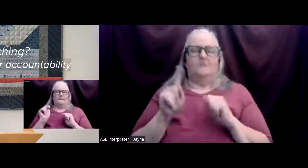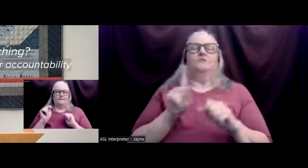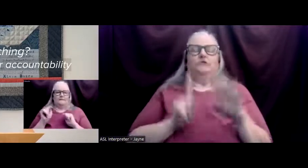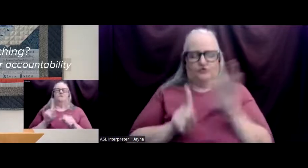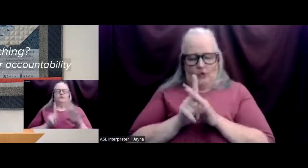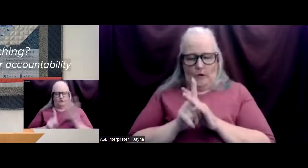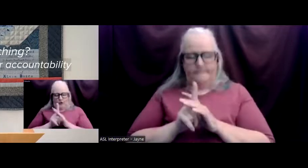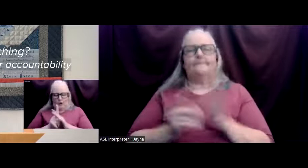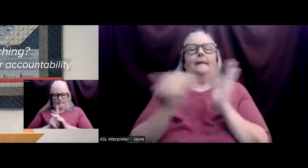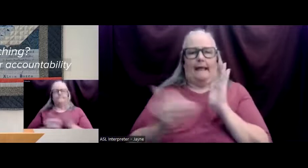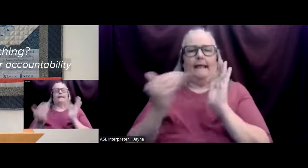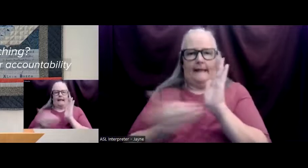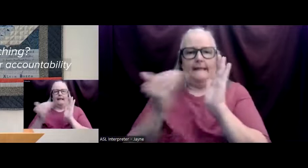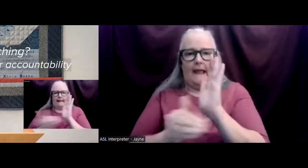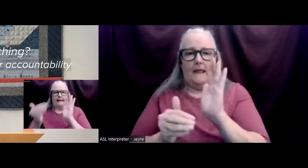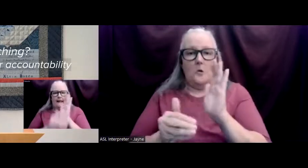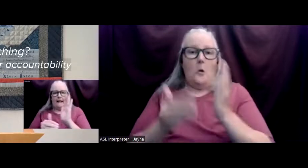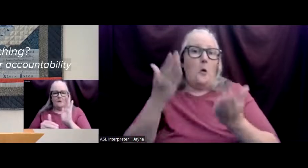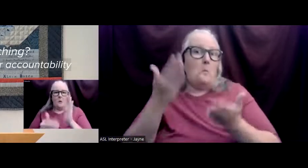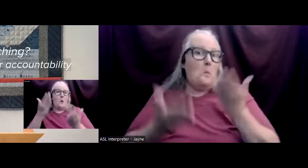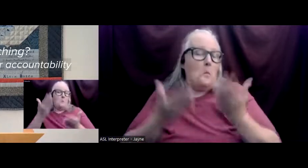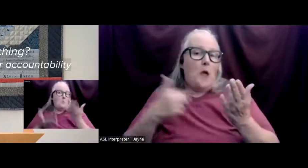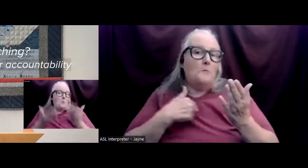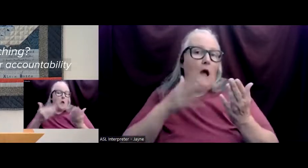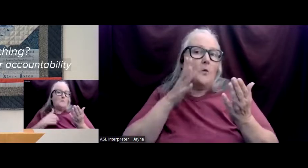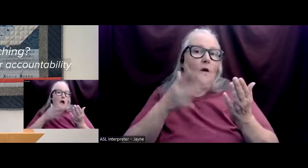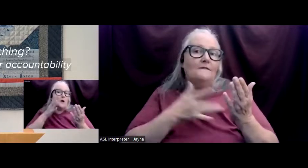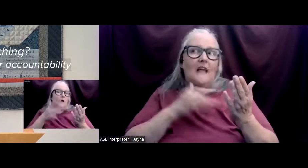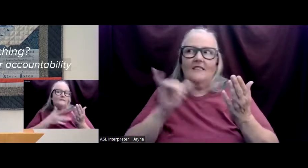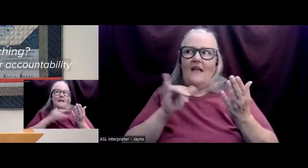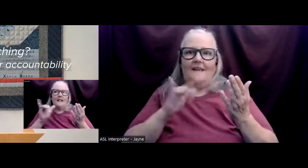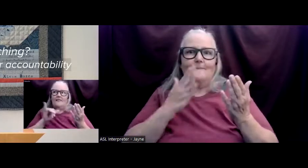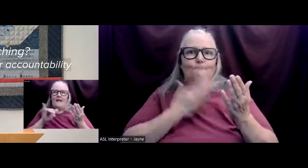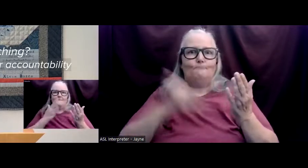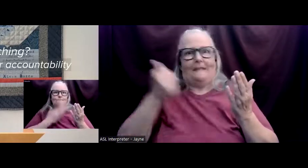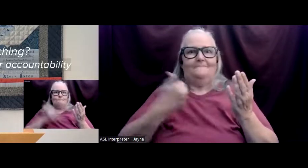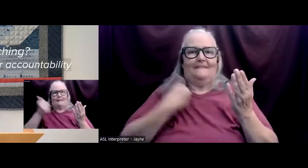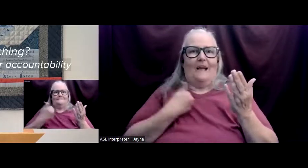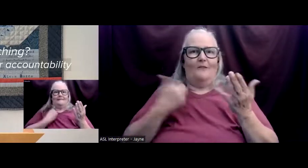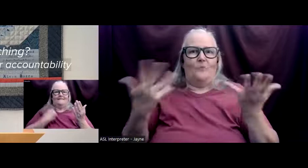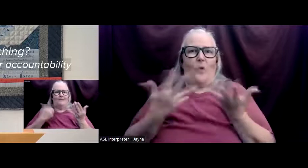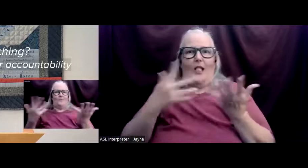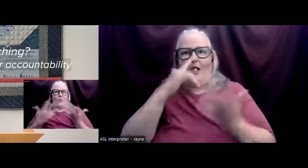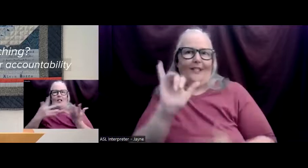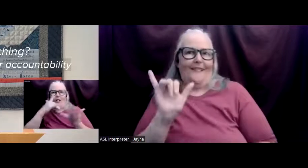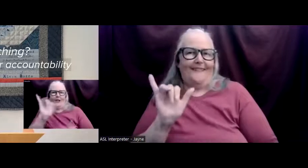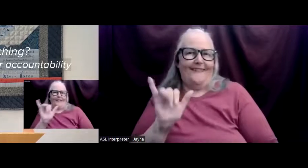and again? Might I feel more like the best version of myself?